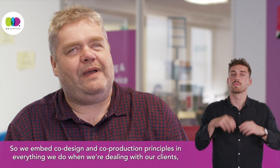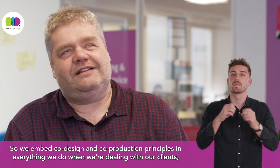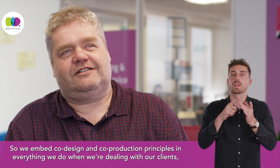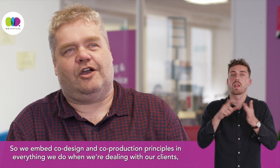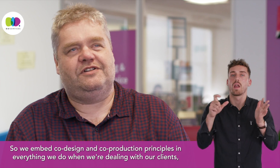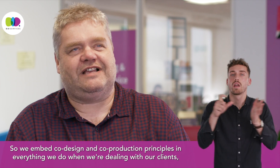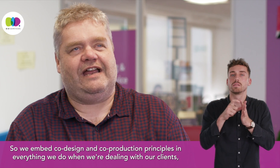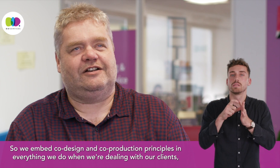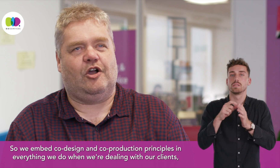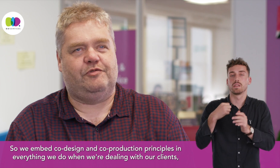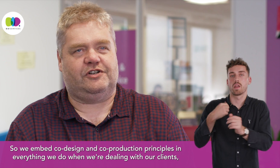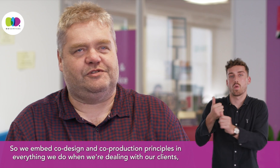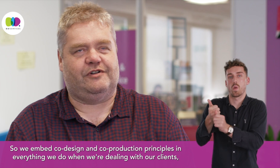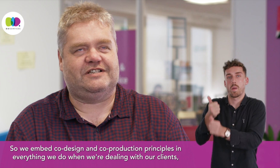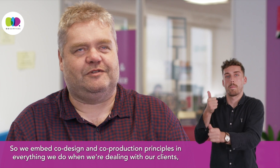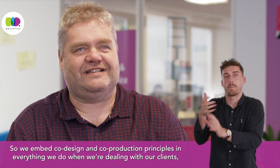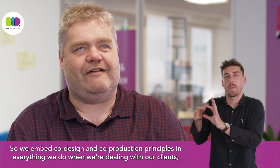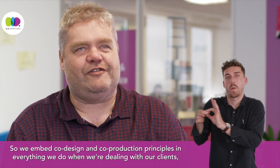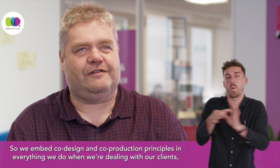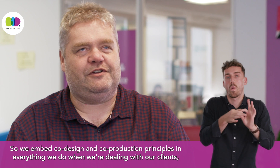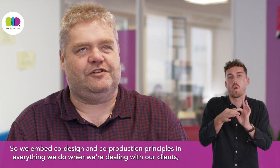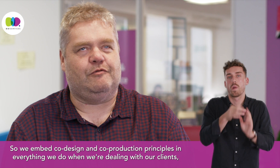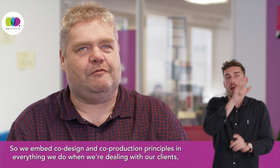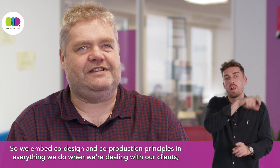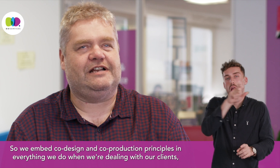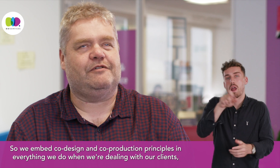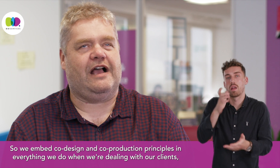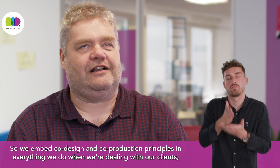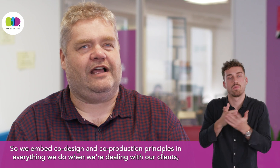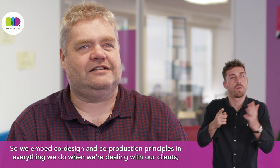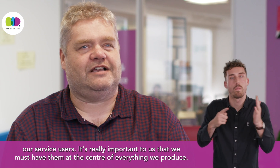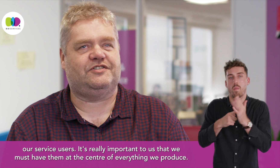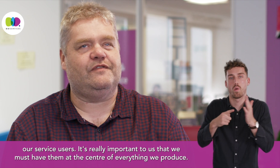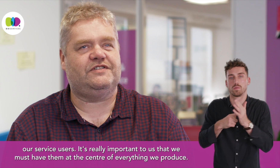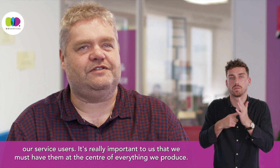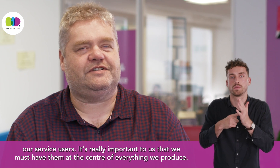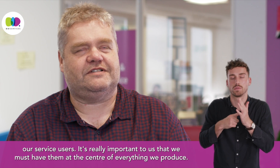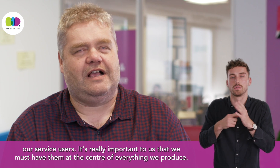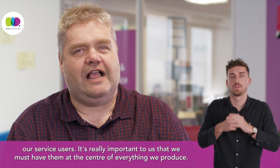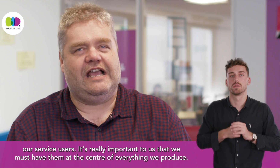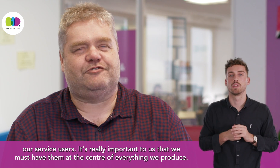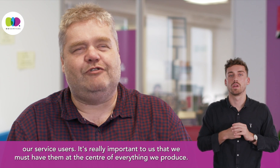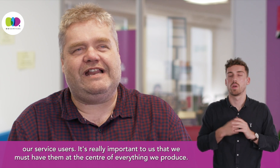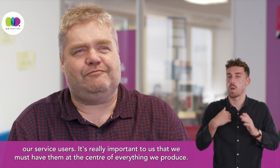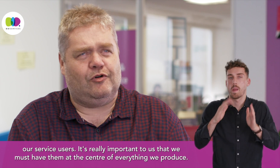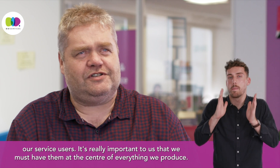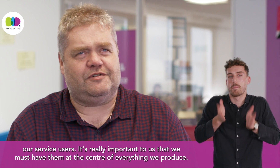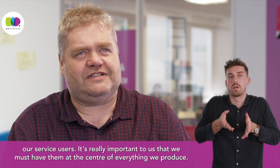embed co-design and co-production principles in everything we do when we're dealing with our clients, our service users. It's really important to us that